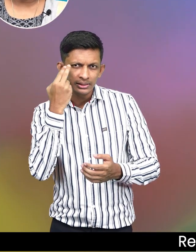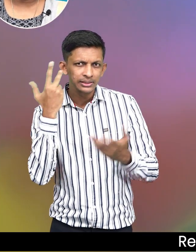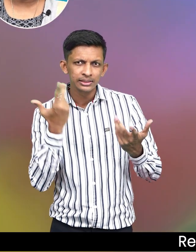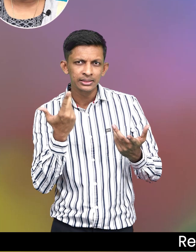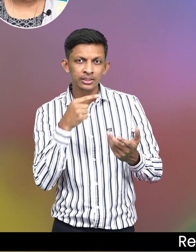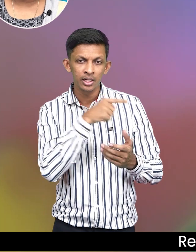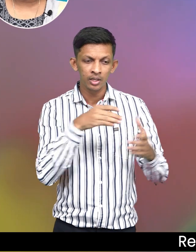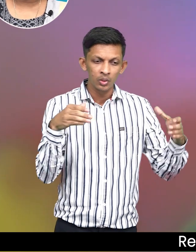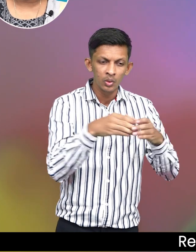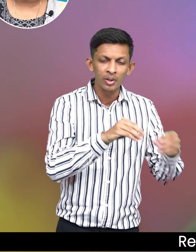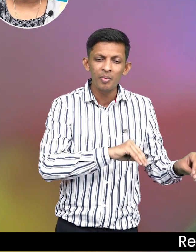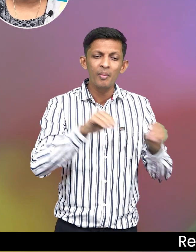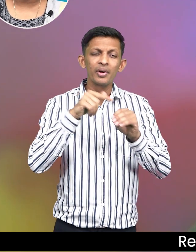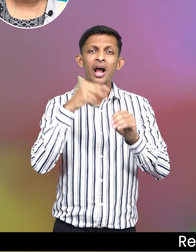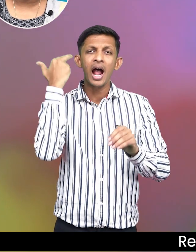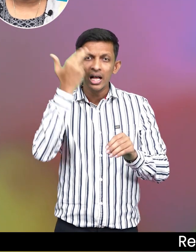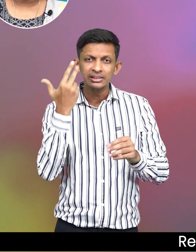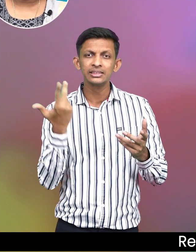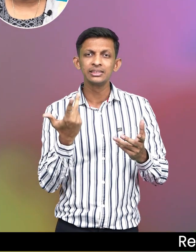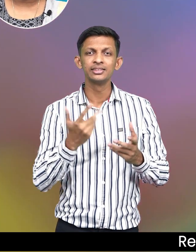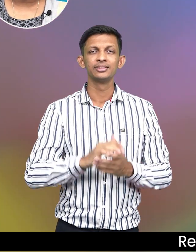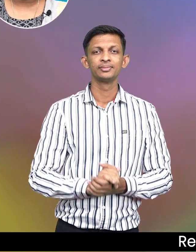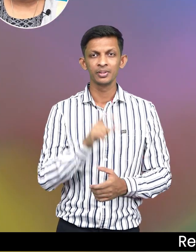reasons for migration,